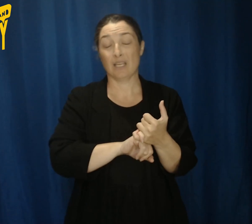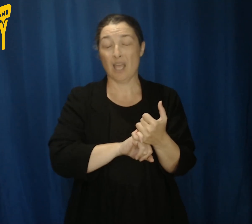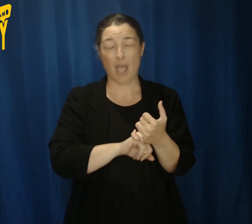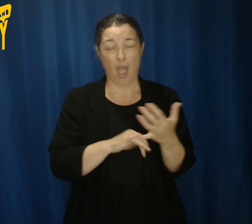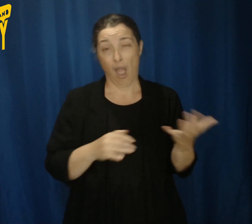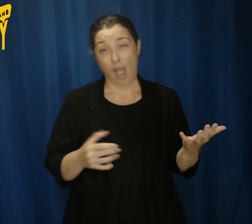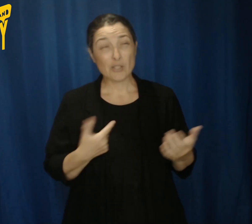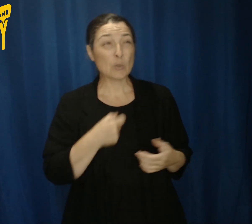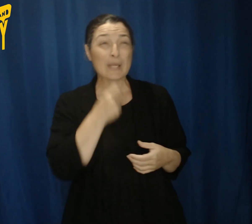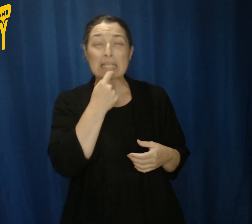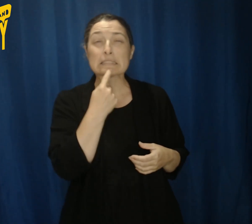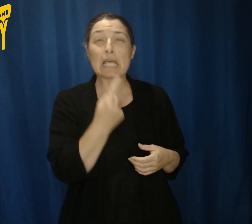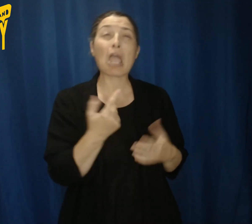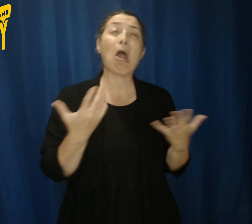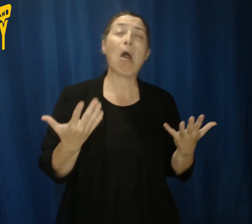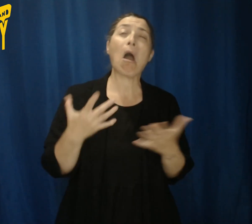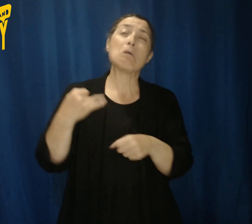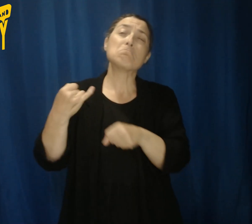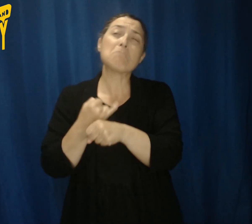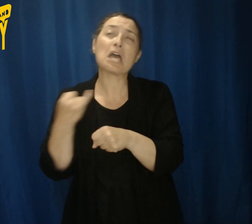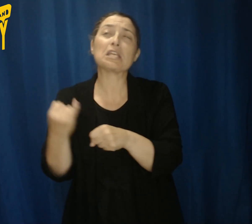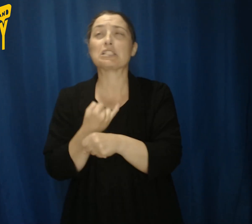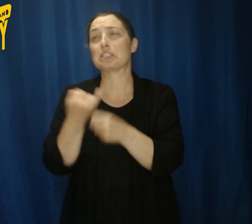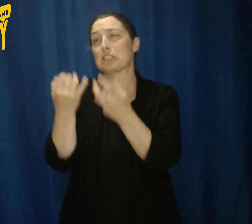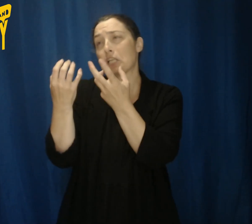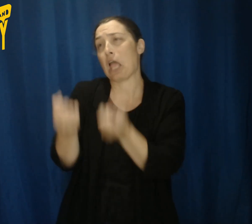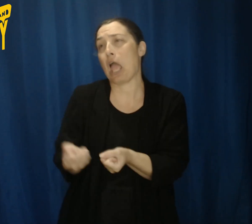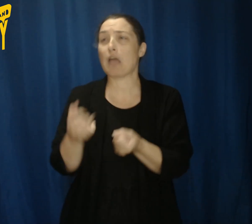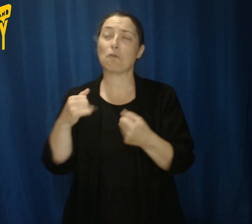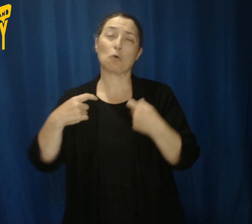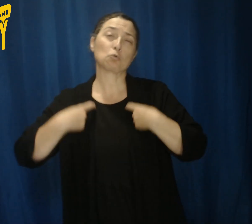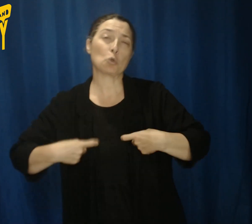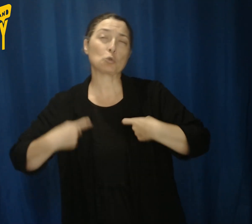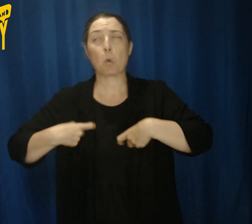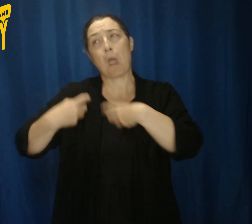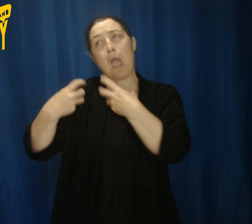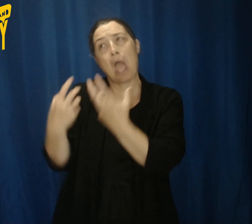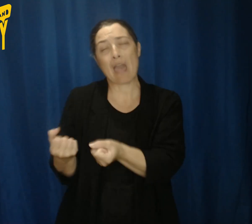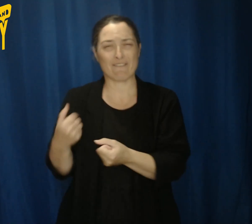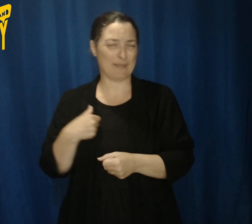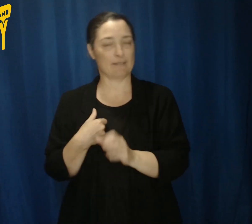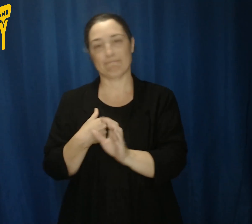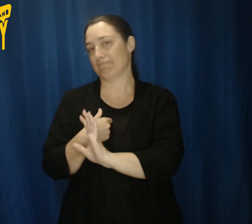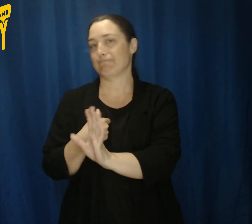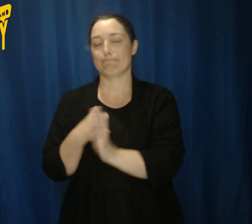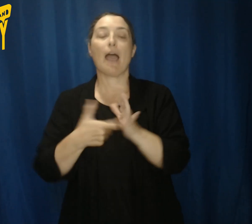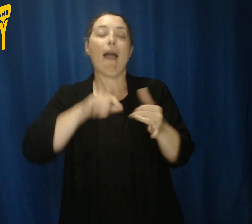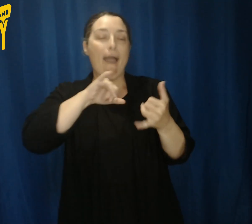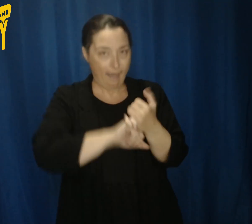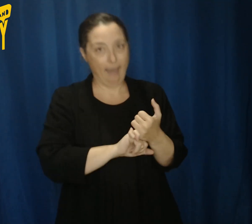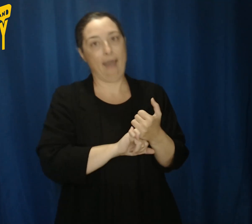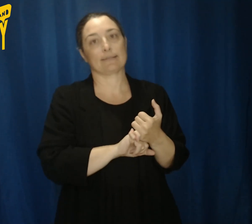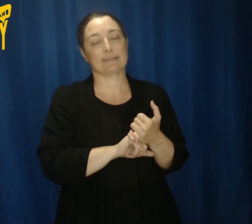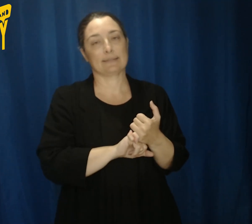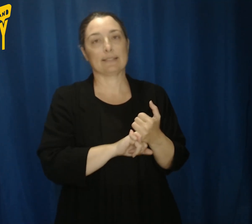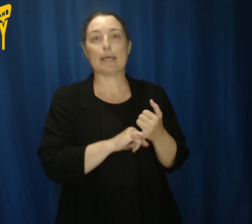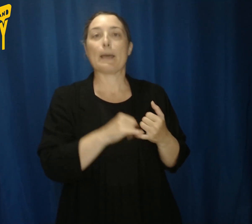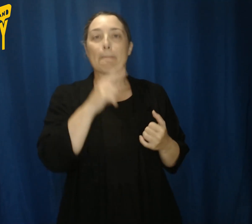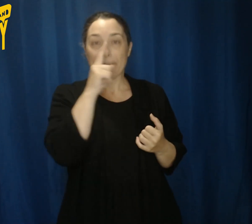you really find that in medicine or you really find that in social work, but I argue it's where the arts is. It's where people like myself